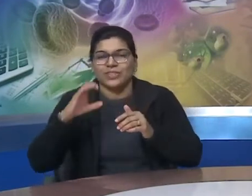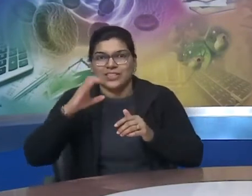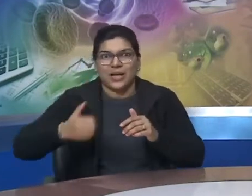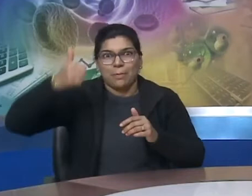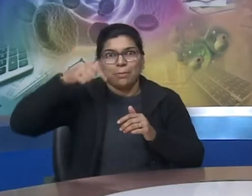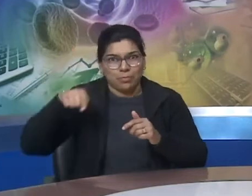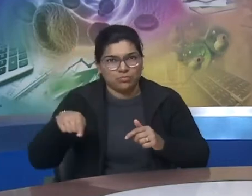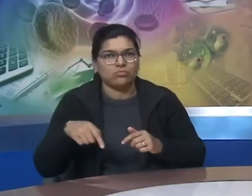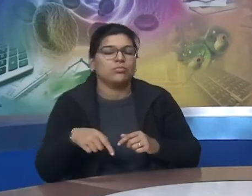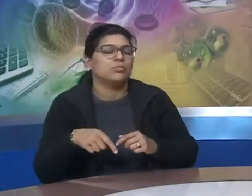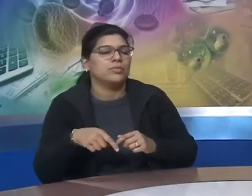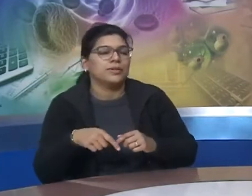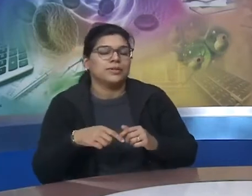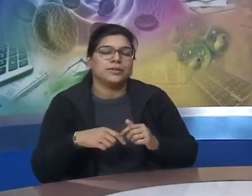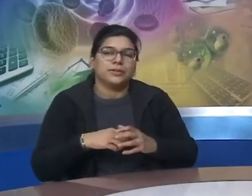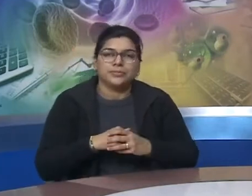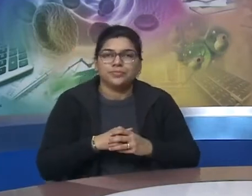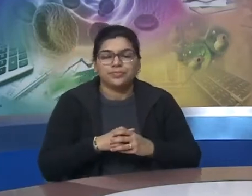prevent me